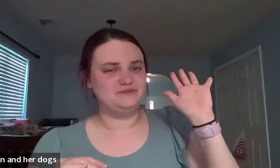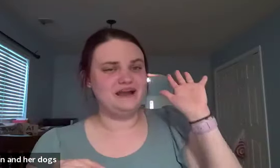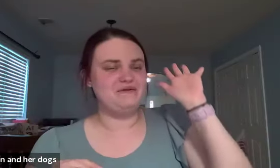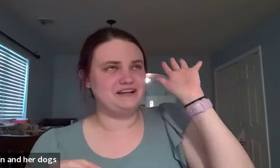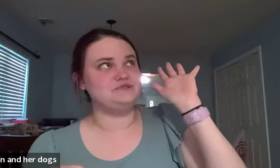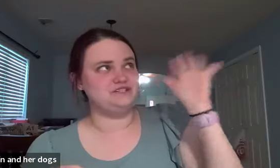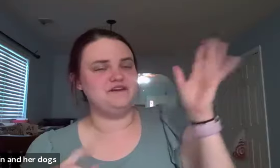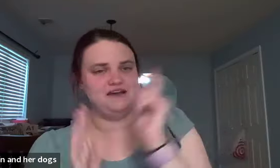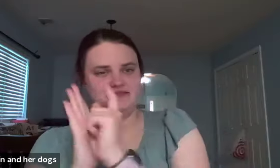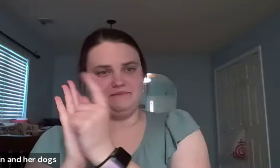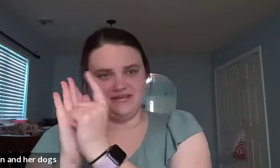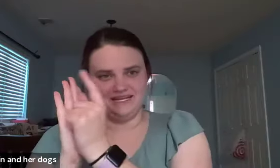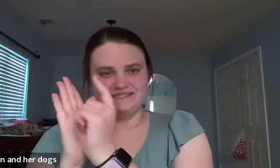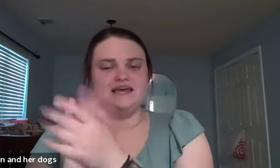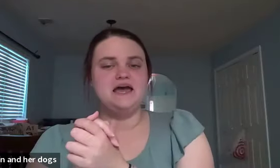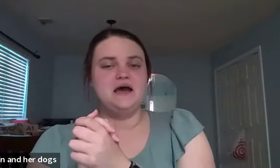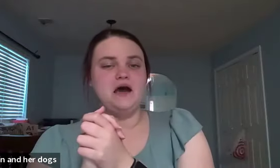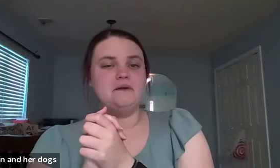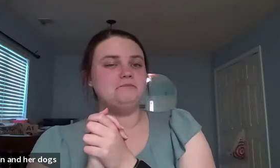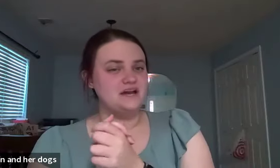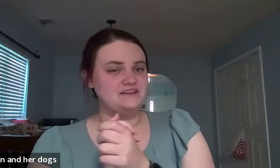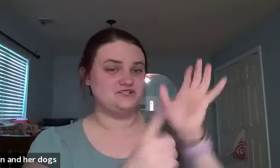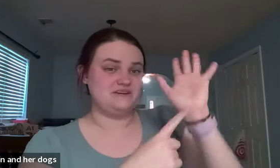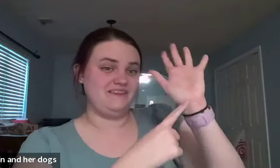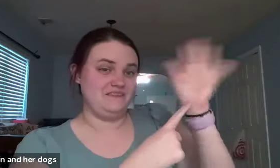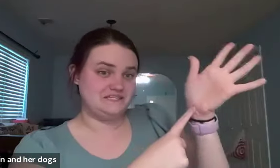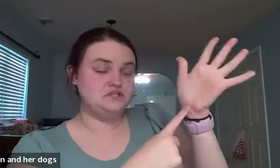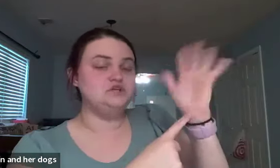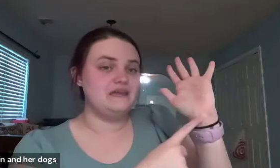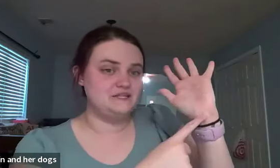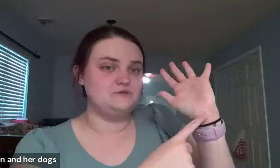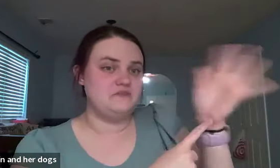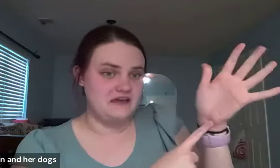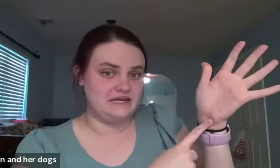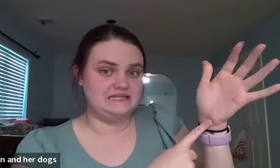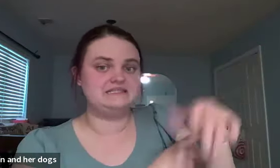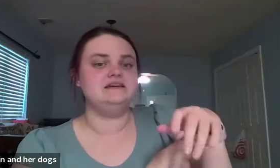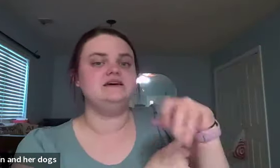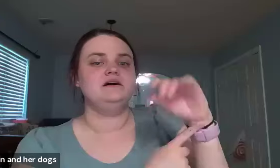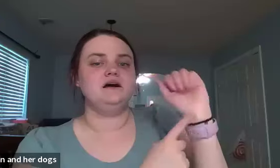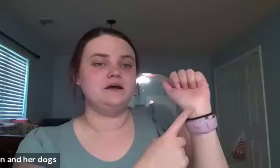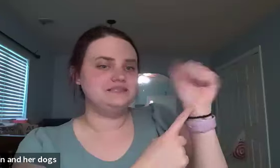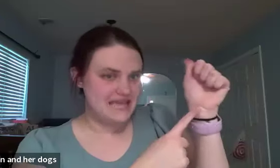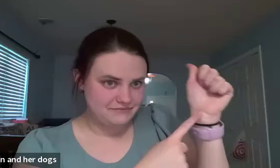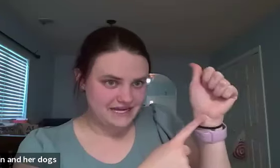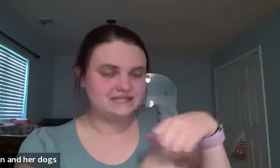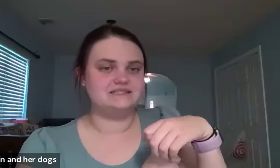one, I actually would do 5 and then minutes. But if you're doing this one, you can do 5 minutes, 10